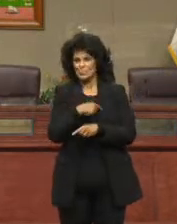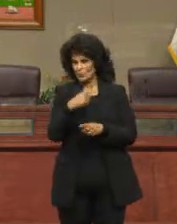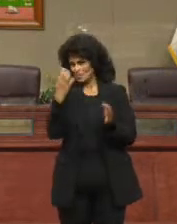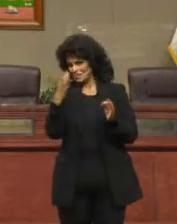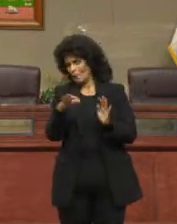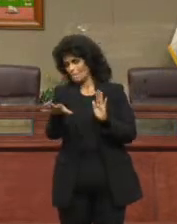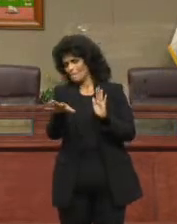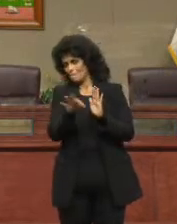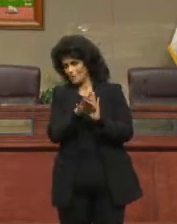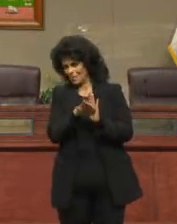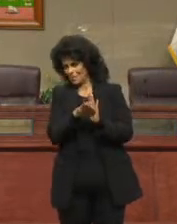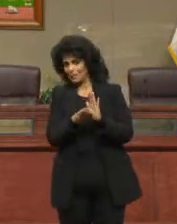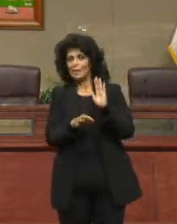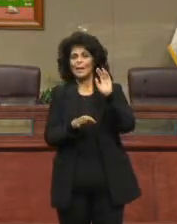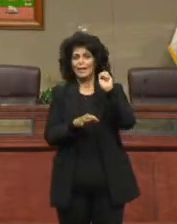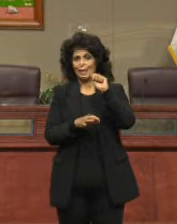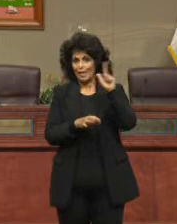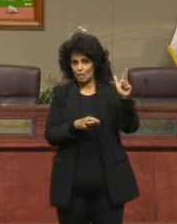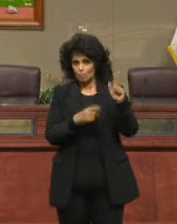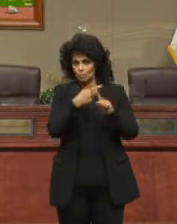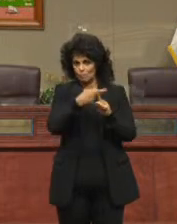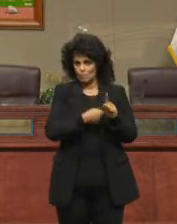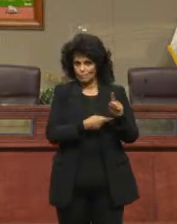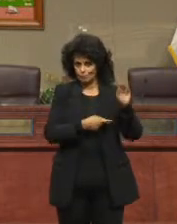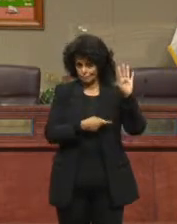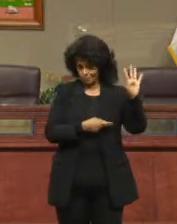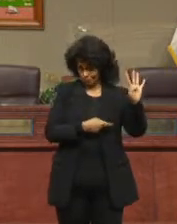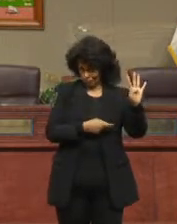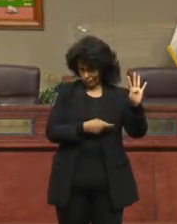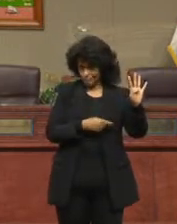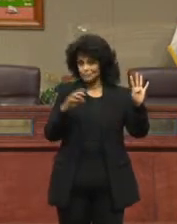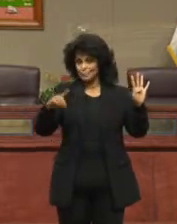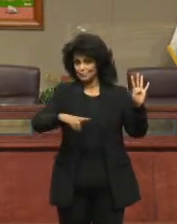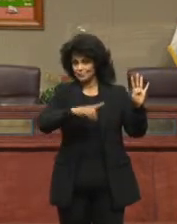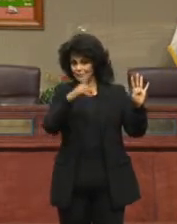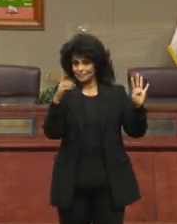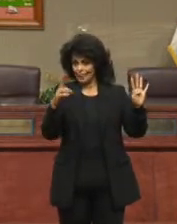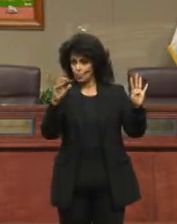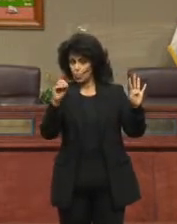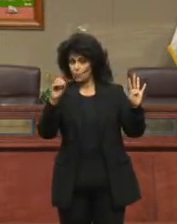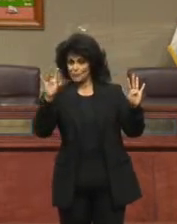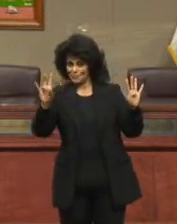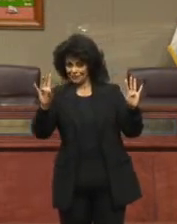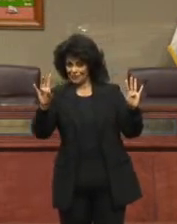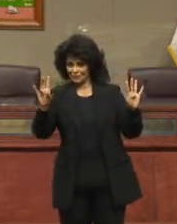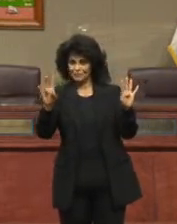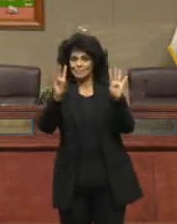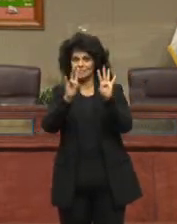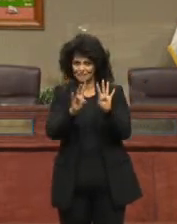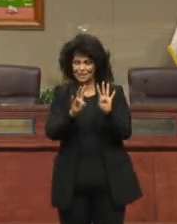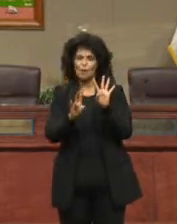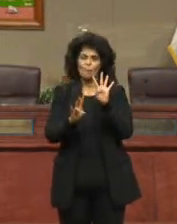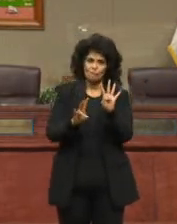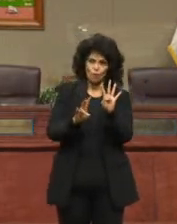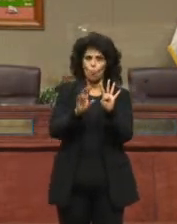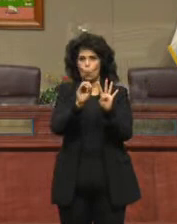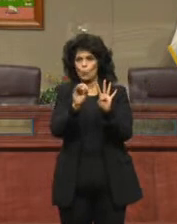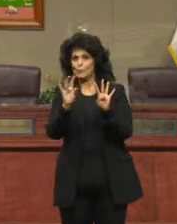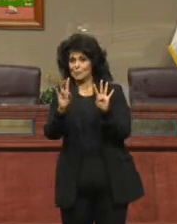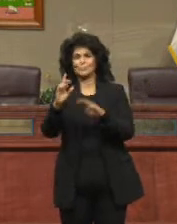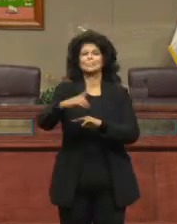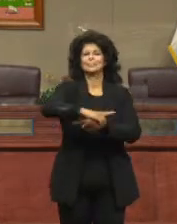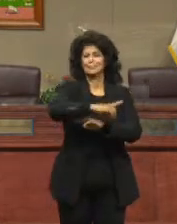to support our local eateries, hence 407 Days. This partnership with